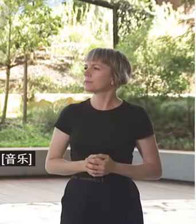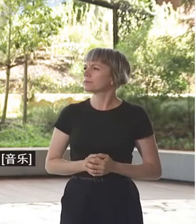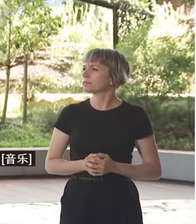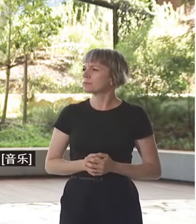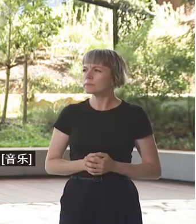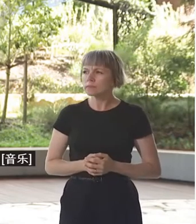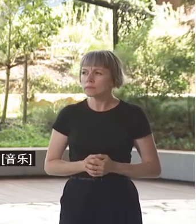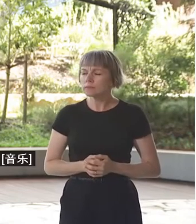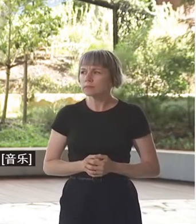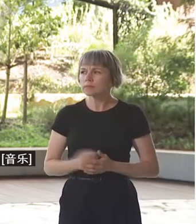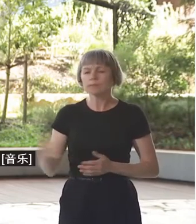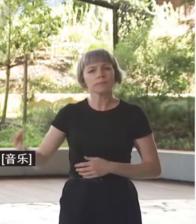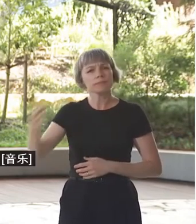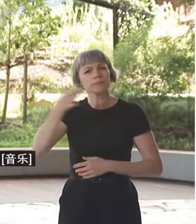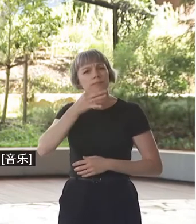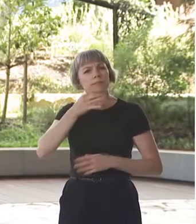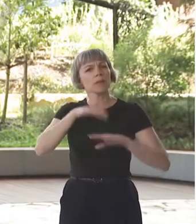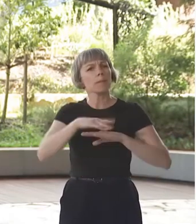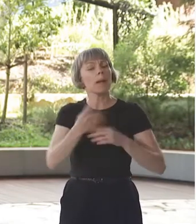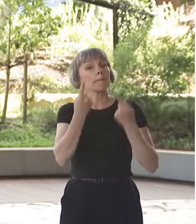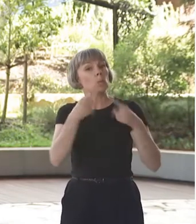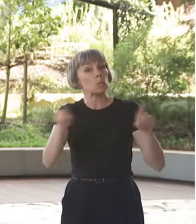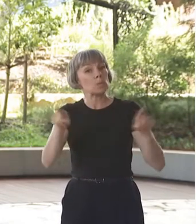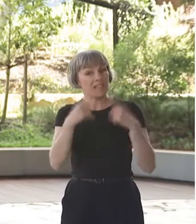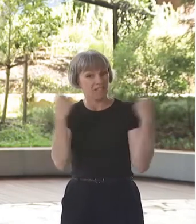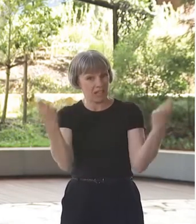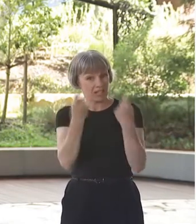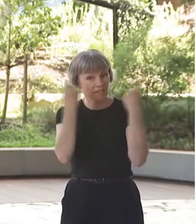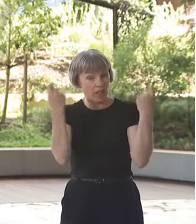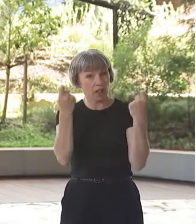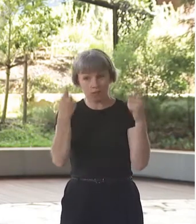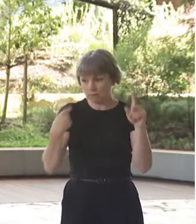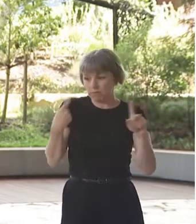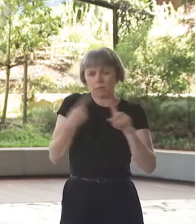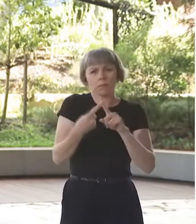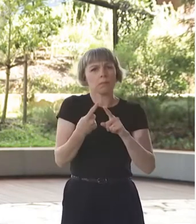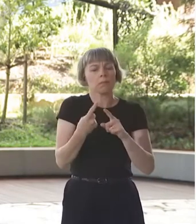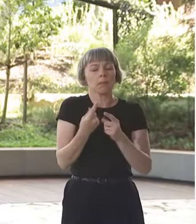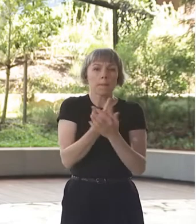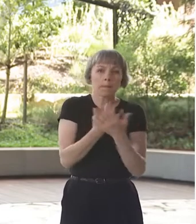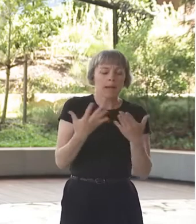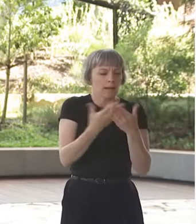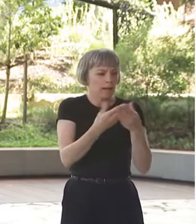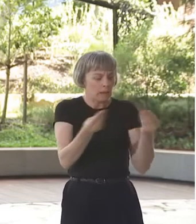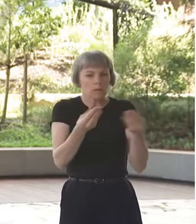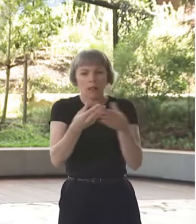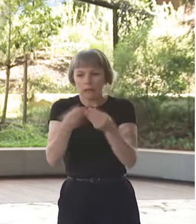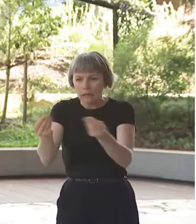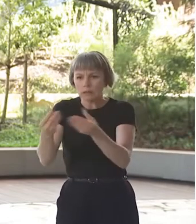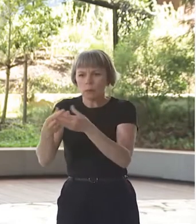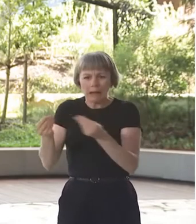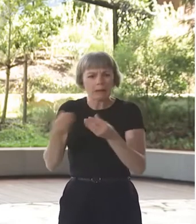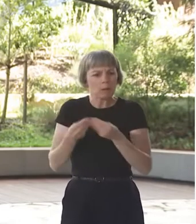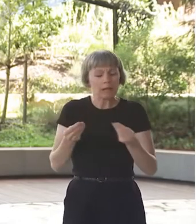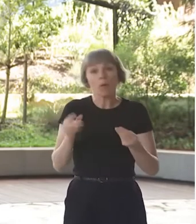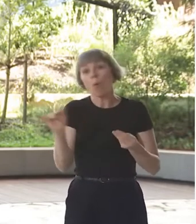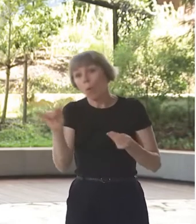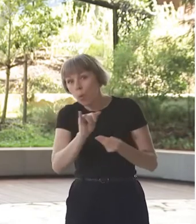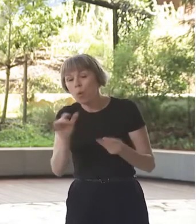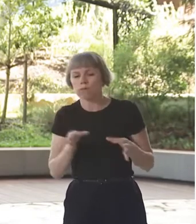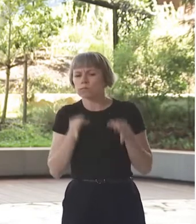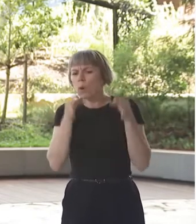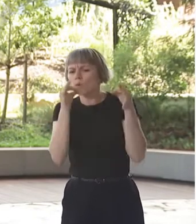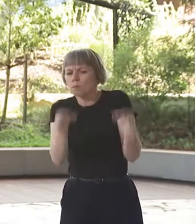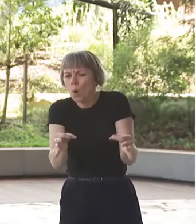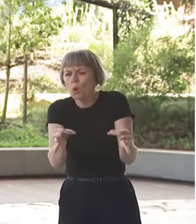organizers, the music festivals that had to, cancel or postpone due to the new rules brought in last week? Well, they're doing the right thing. In light of